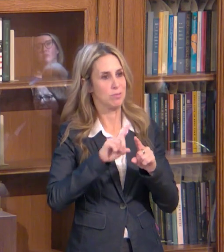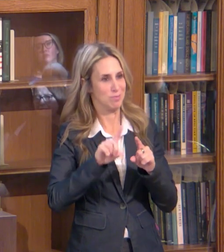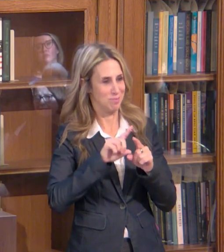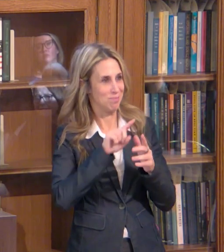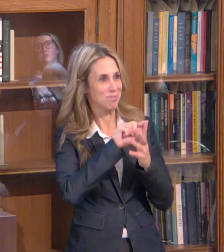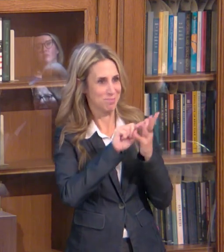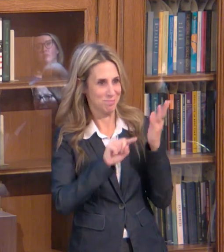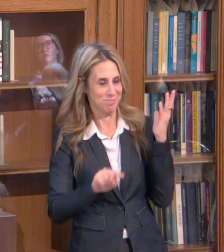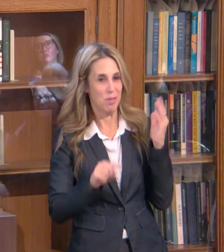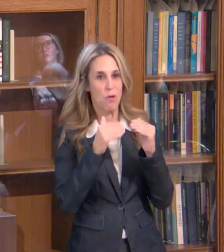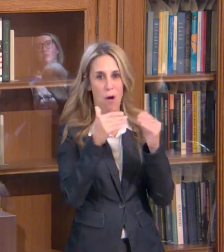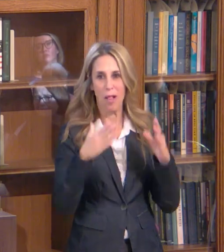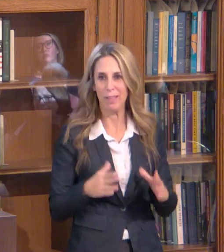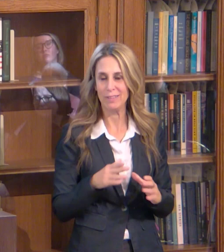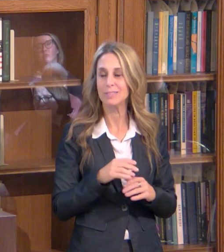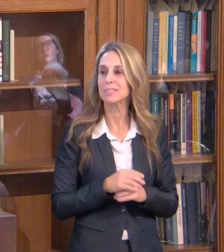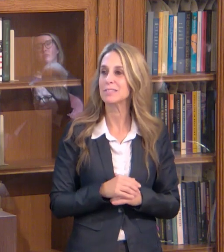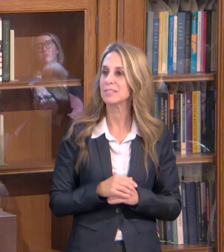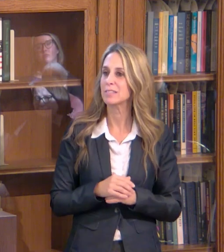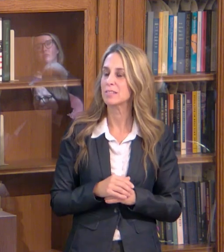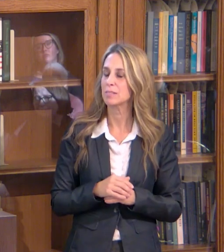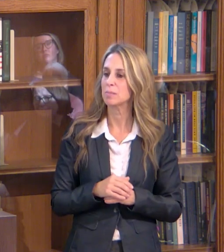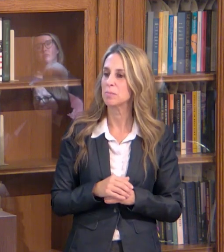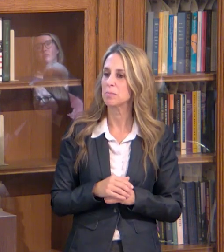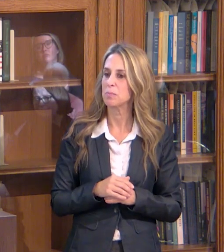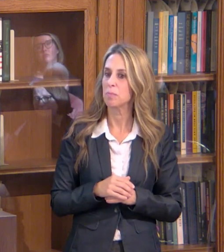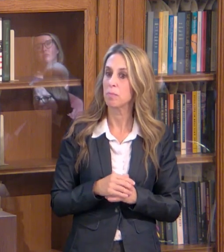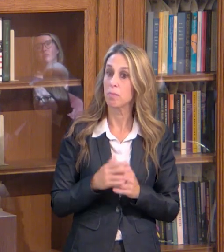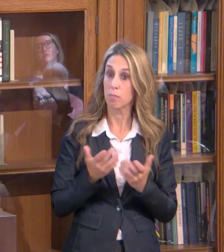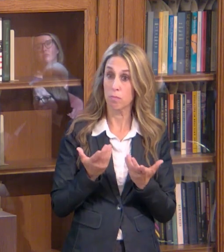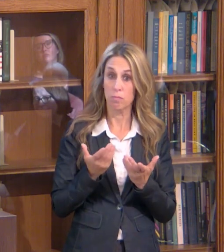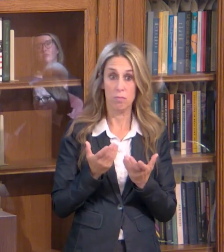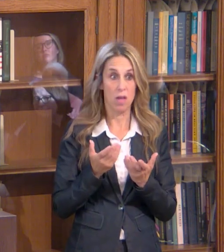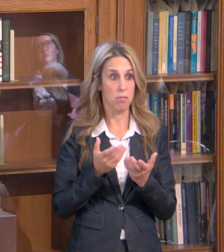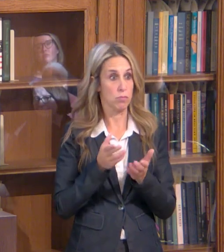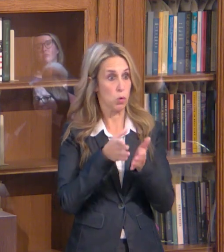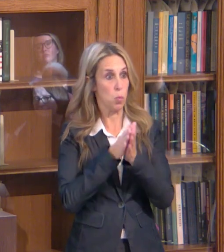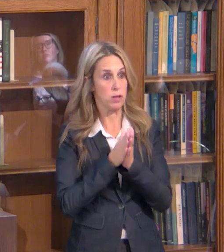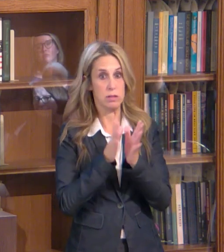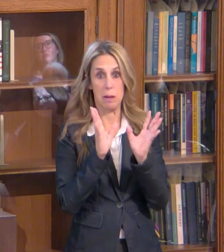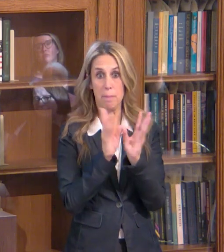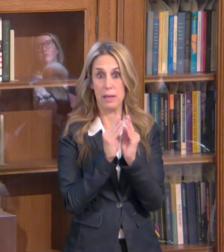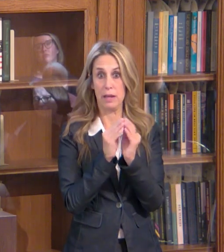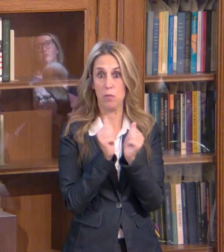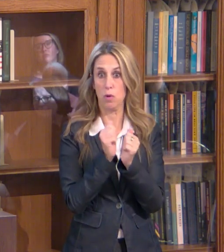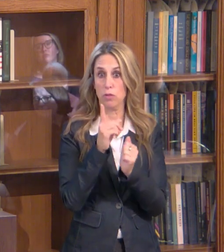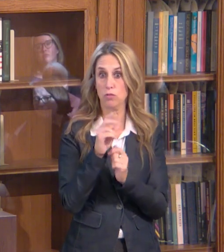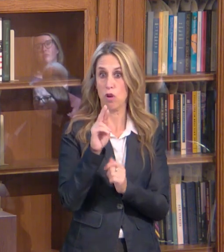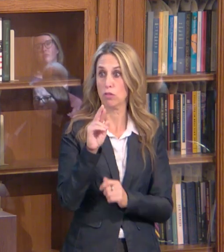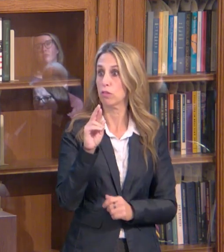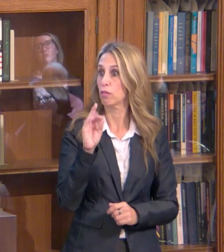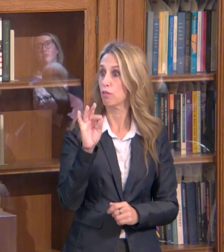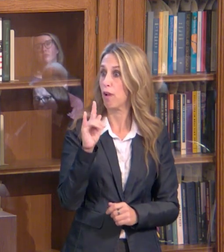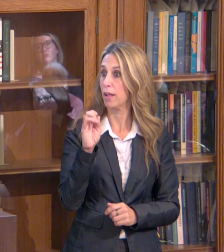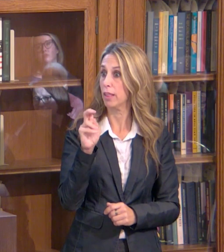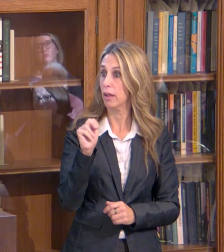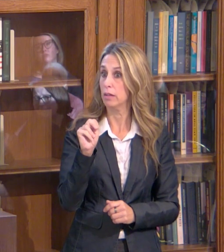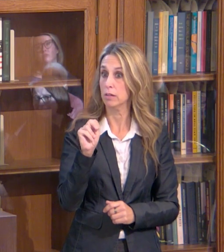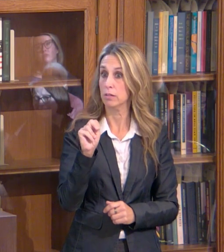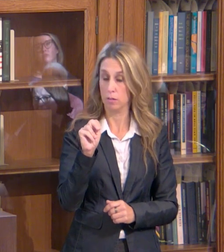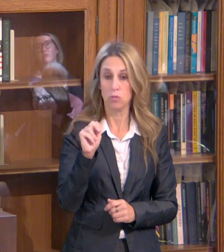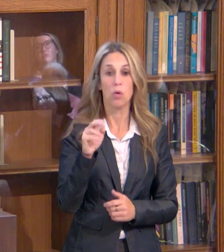Sil and I uh asked to have a meeting with Dr Frank uh and we invited him